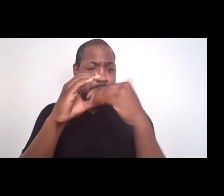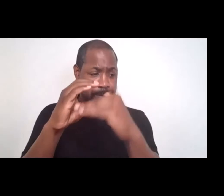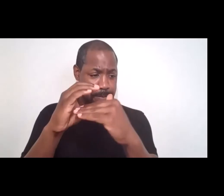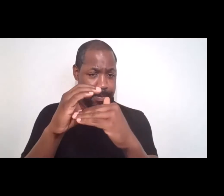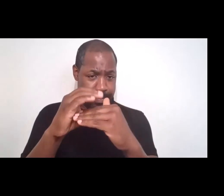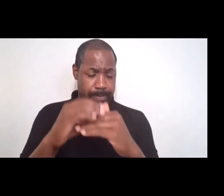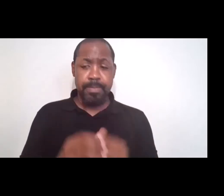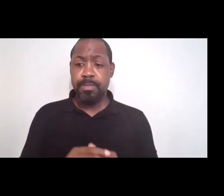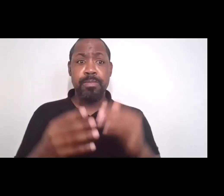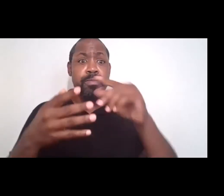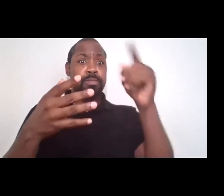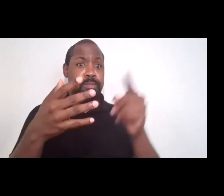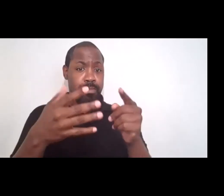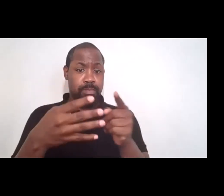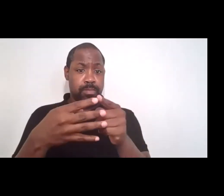both have received those emails.